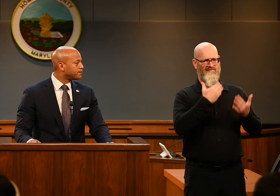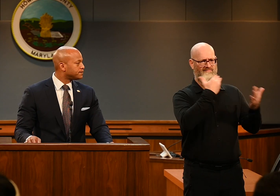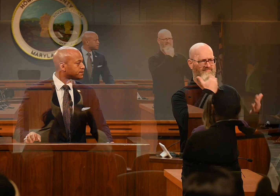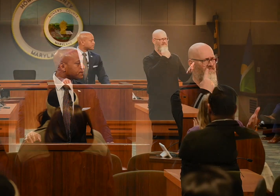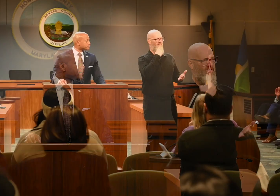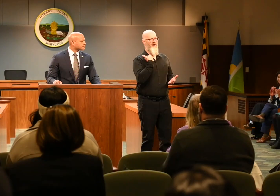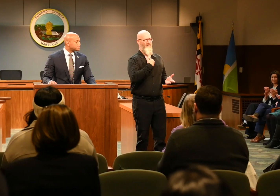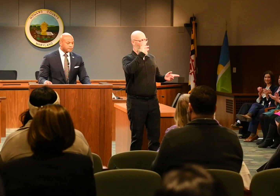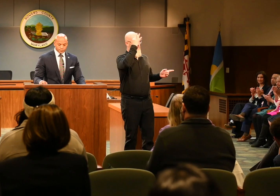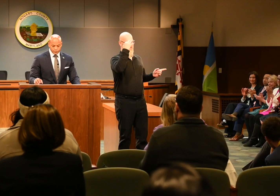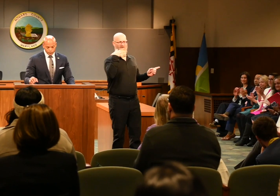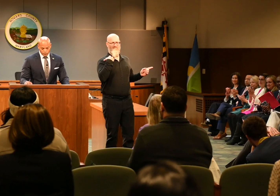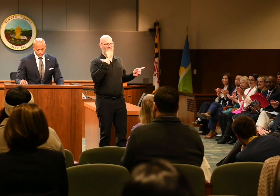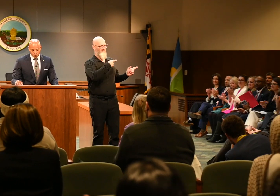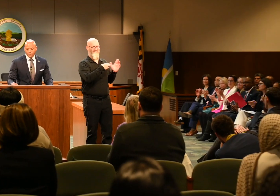that.